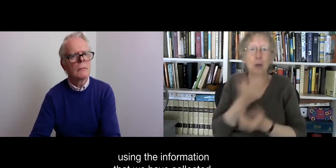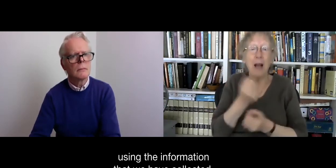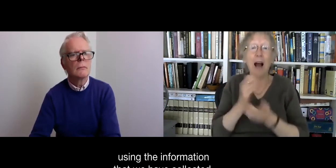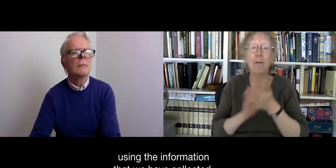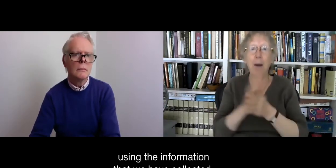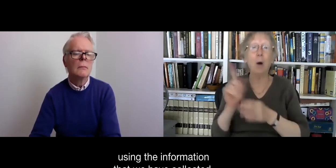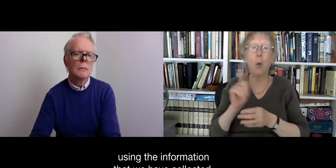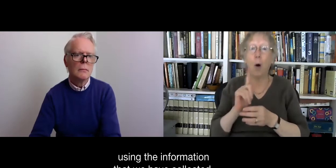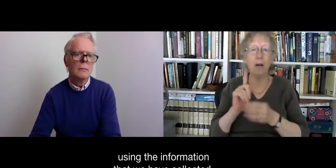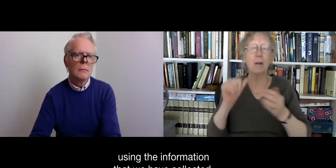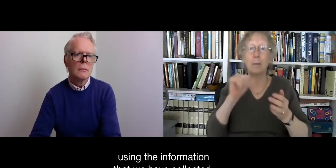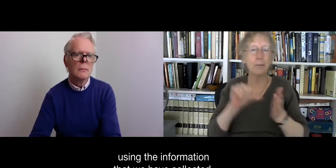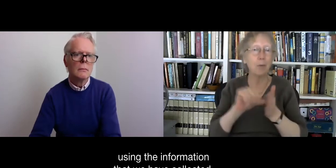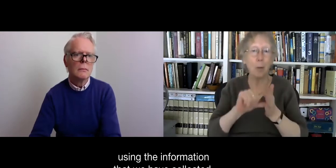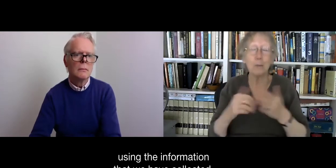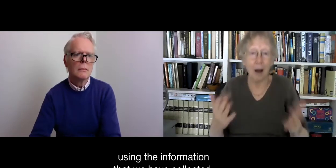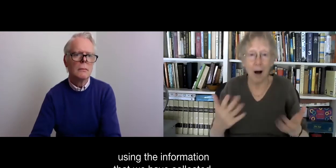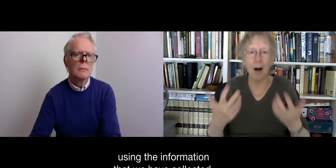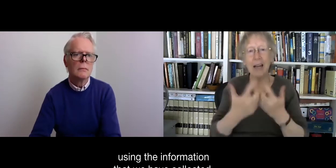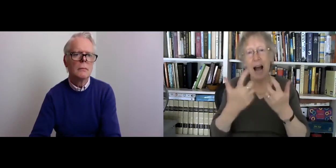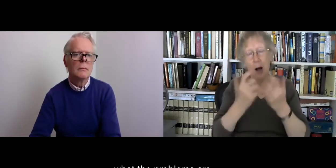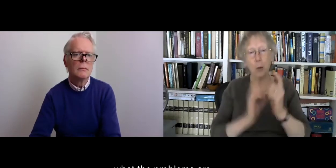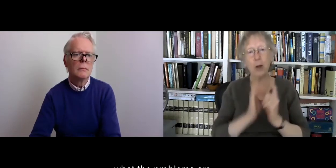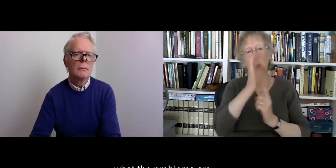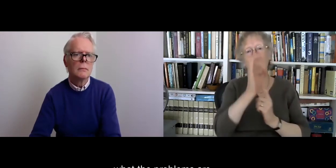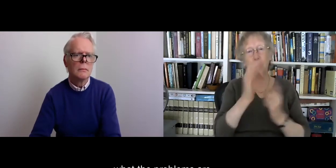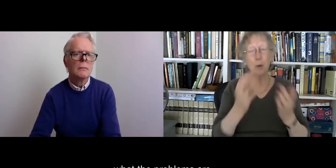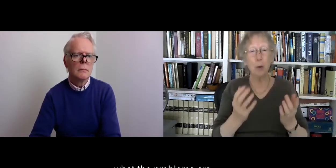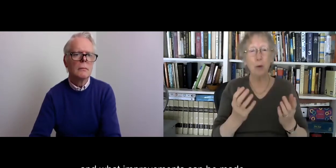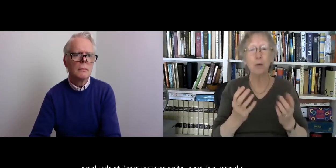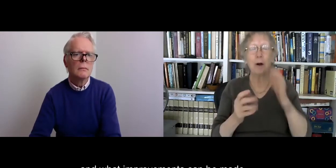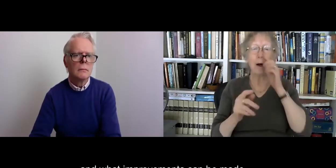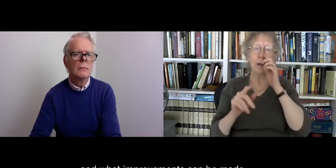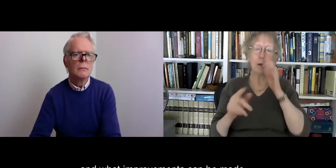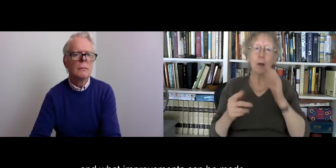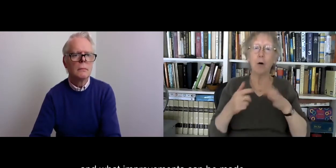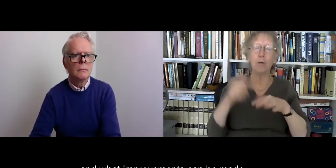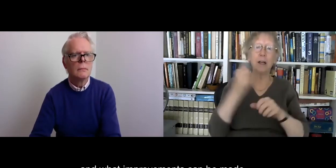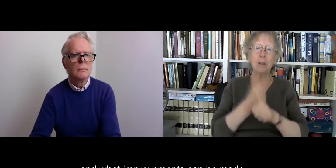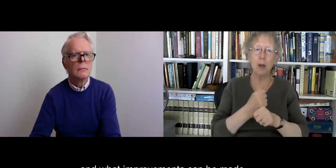using the information that we have collected, what the problems are and what improvements can be made.